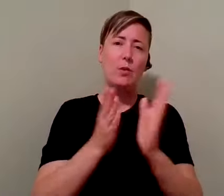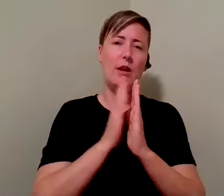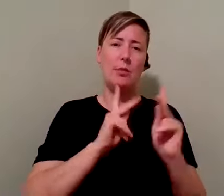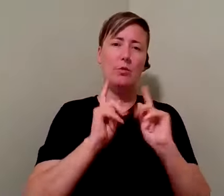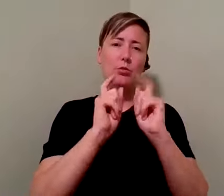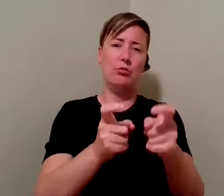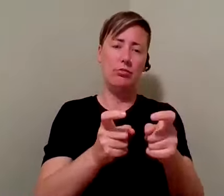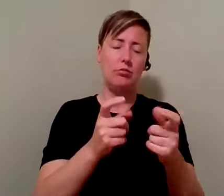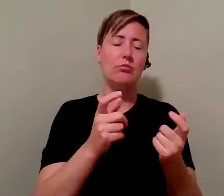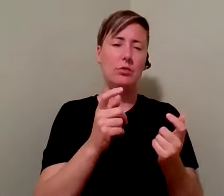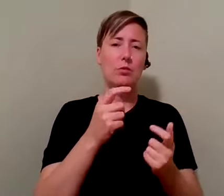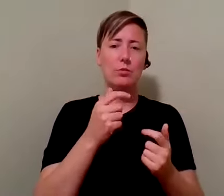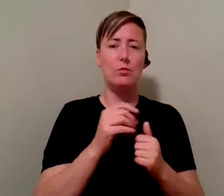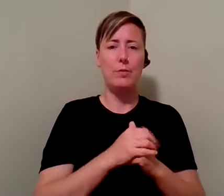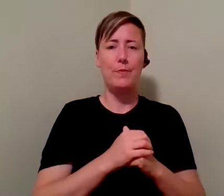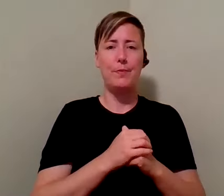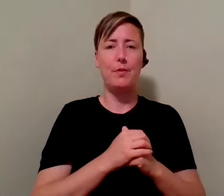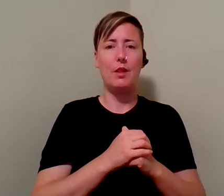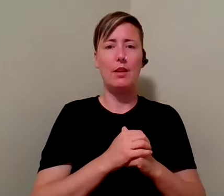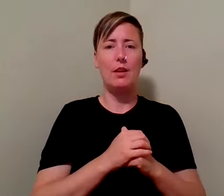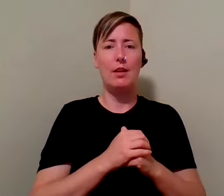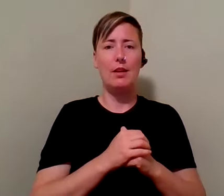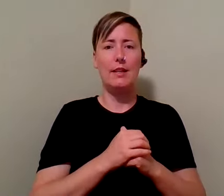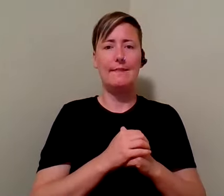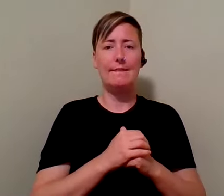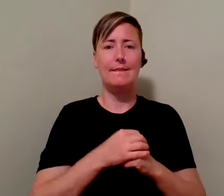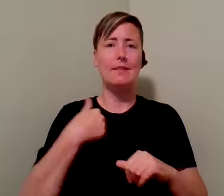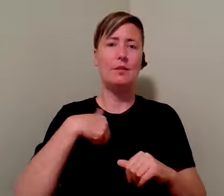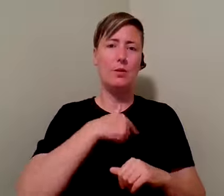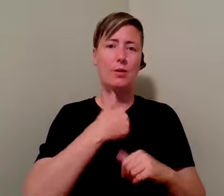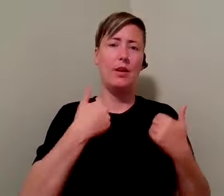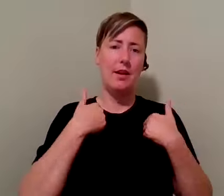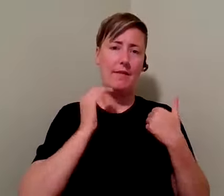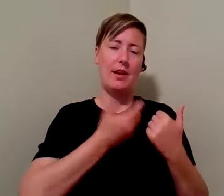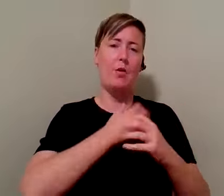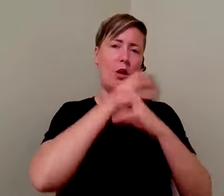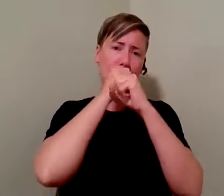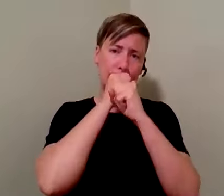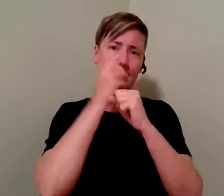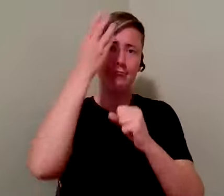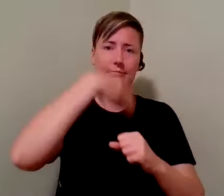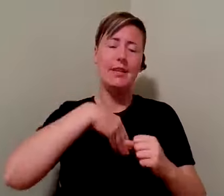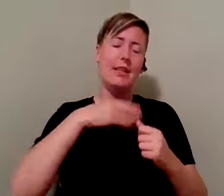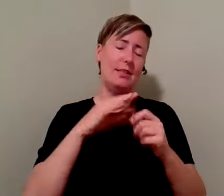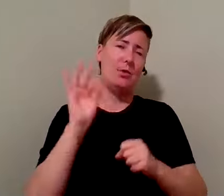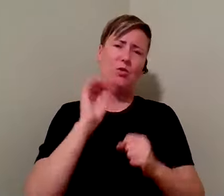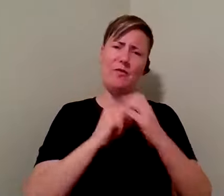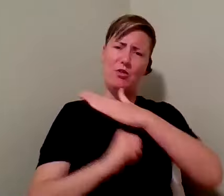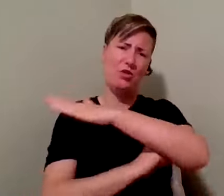We do have our anonymity. Anonymity is the spiritual foundation of all our traditions. Please respect this